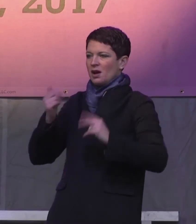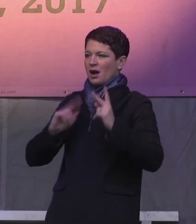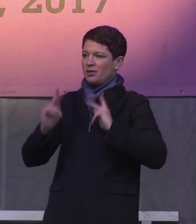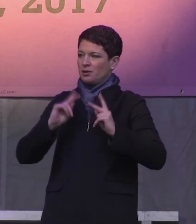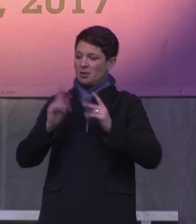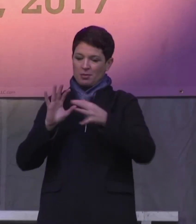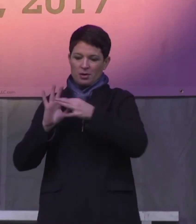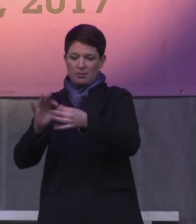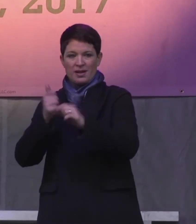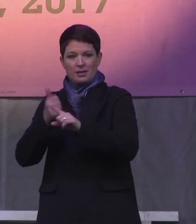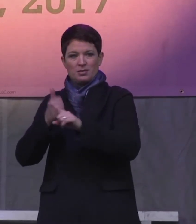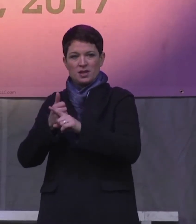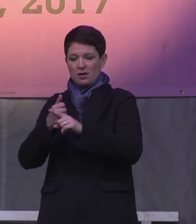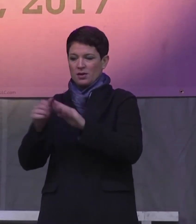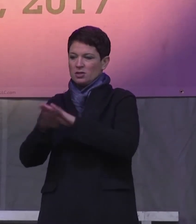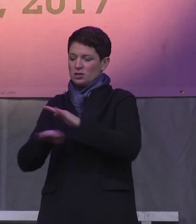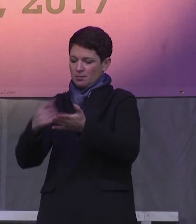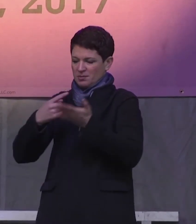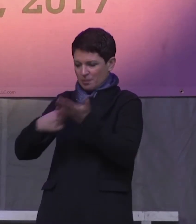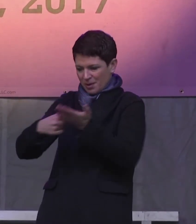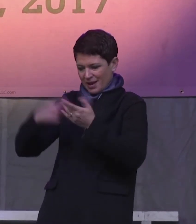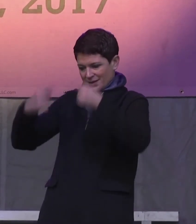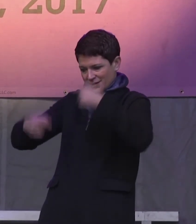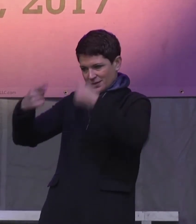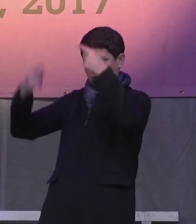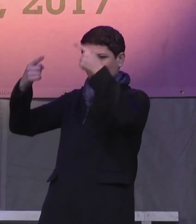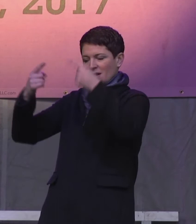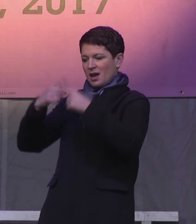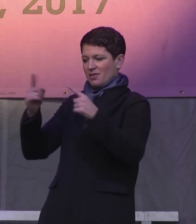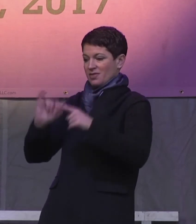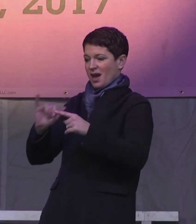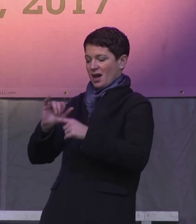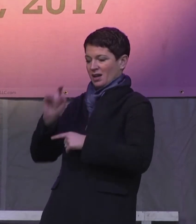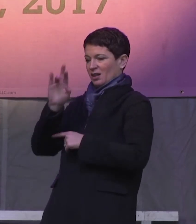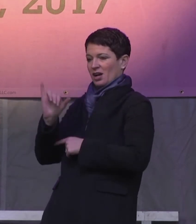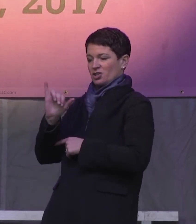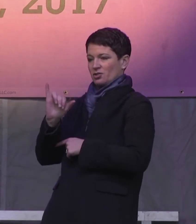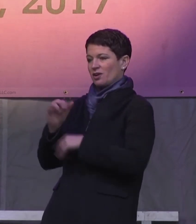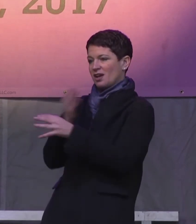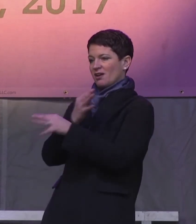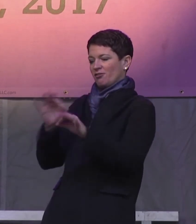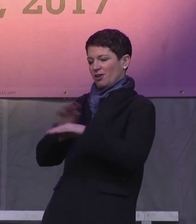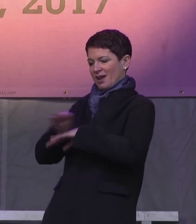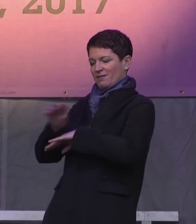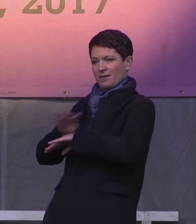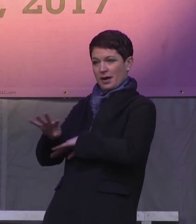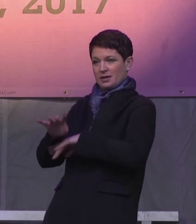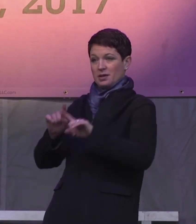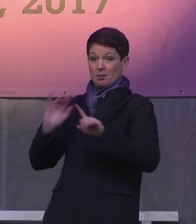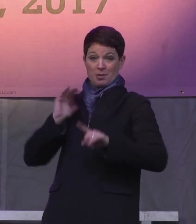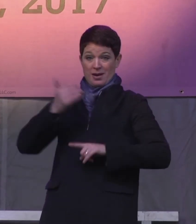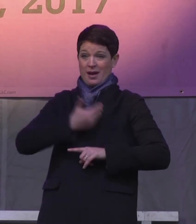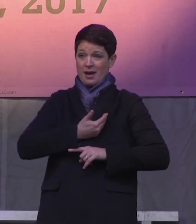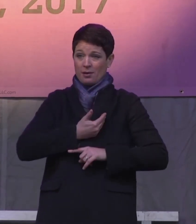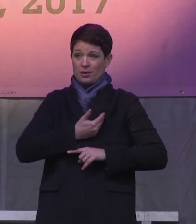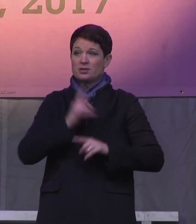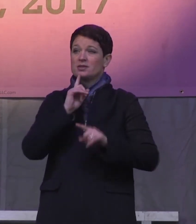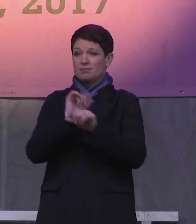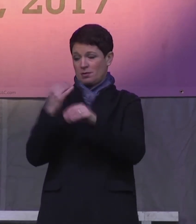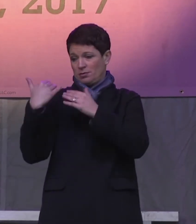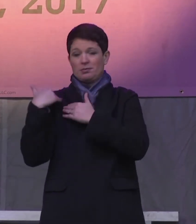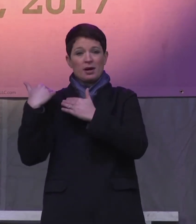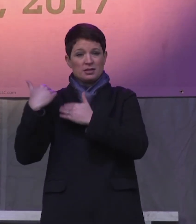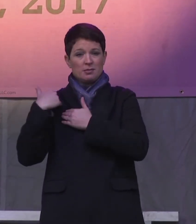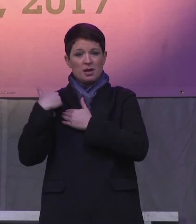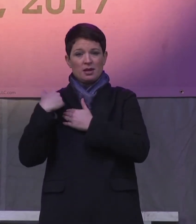confine themselves to debate, to discussion, and that ultimate luxury, free advice. But ours is the